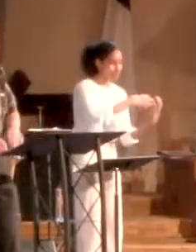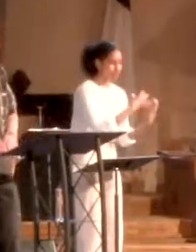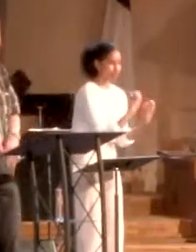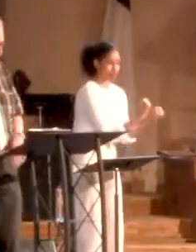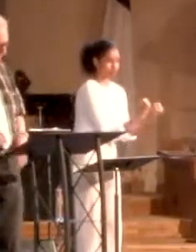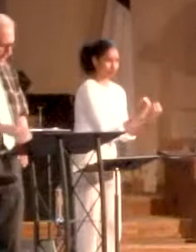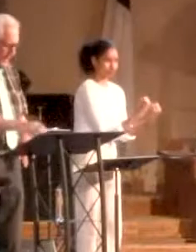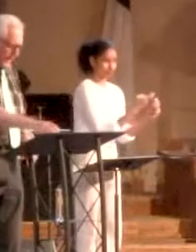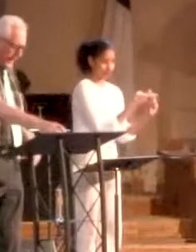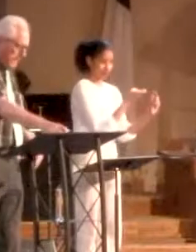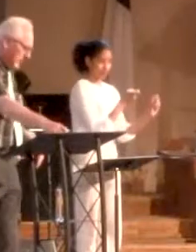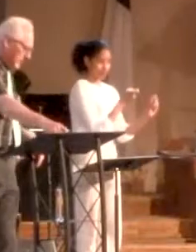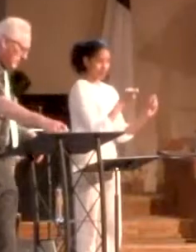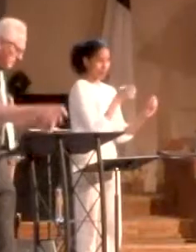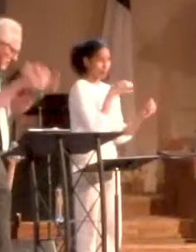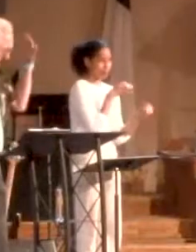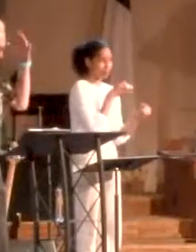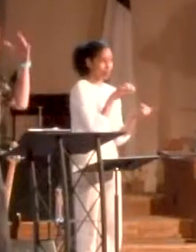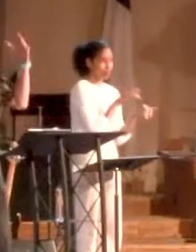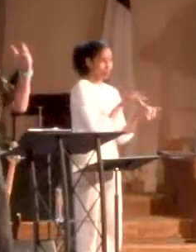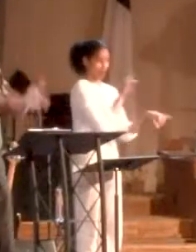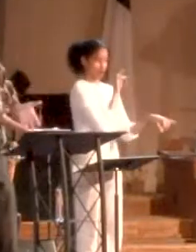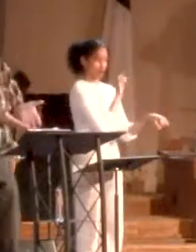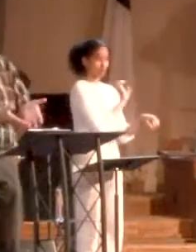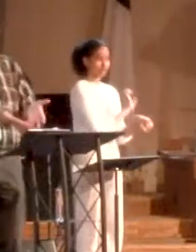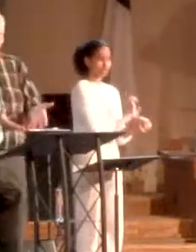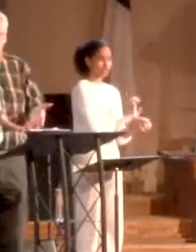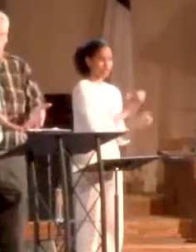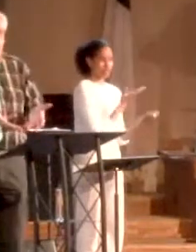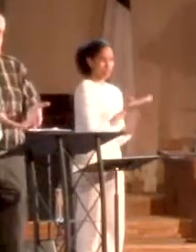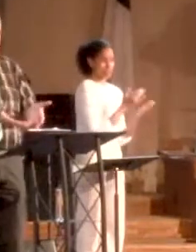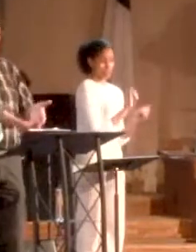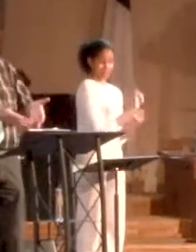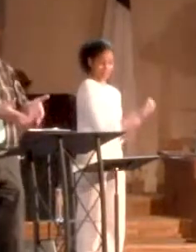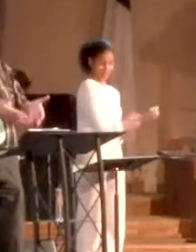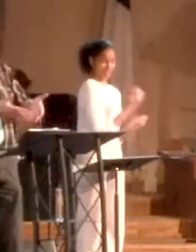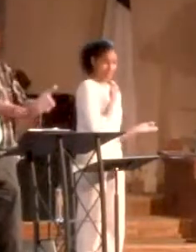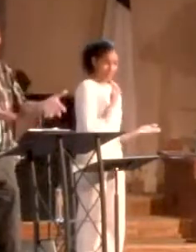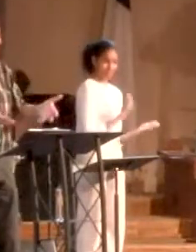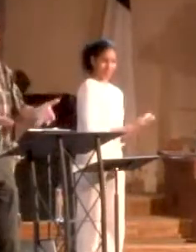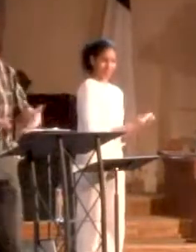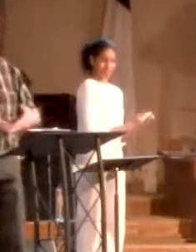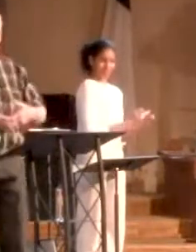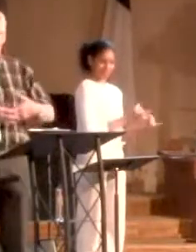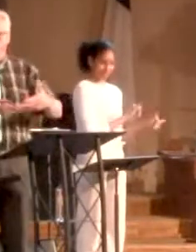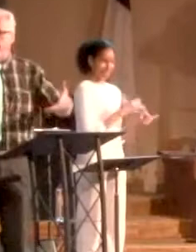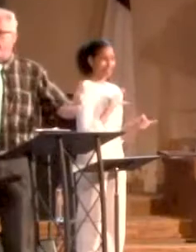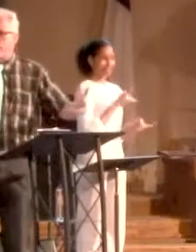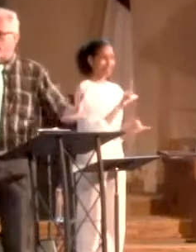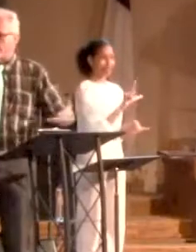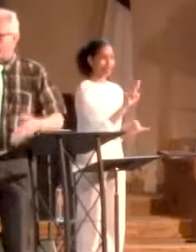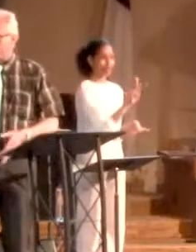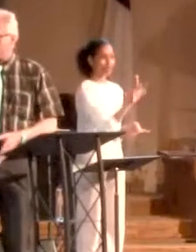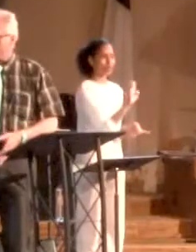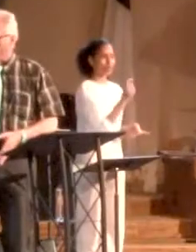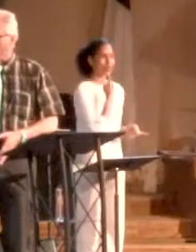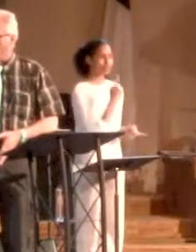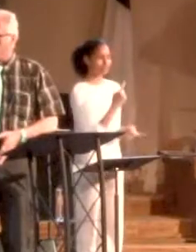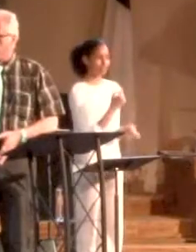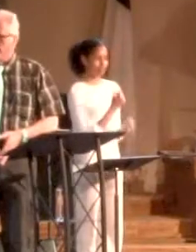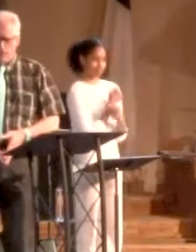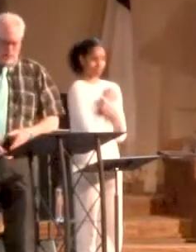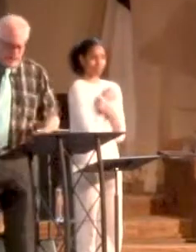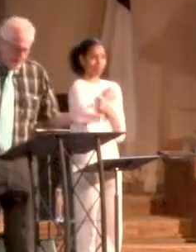church. I mean, they managed to be, of, like Luke says, of one heart and